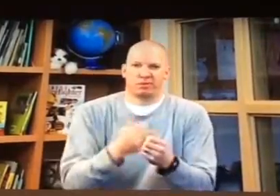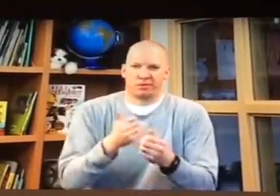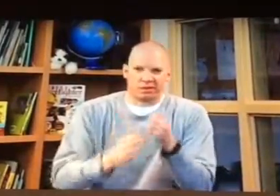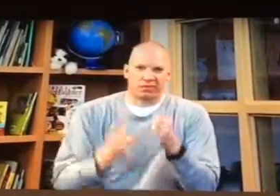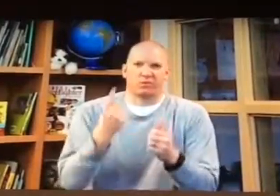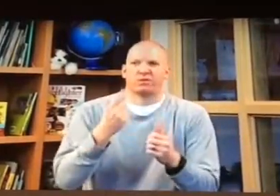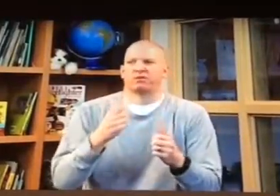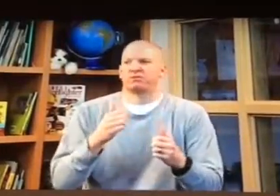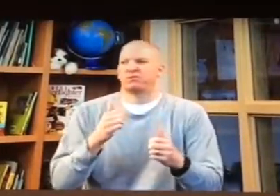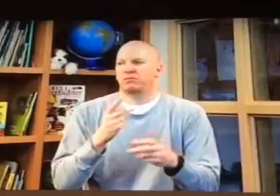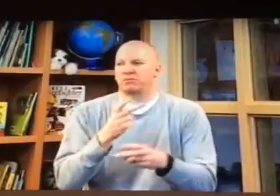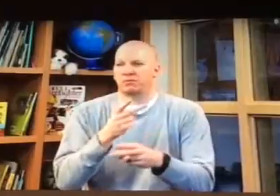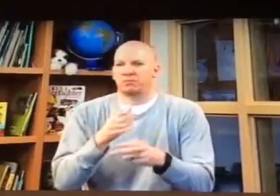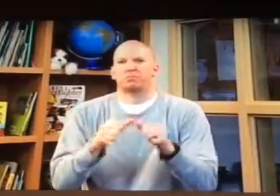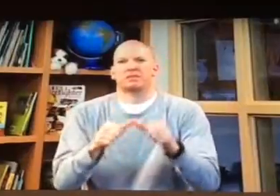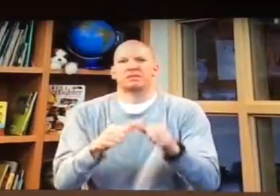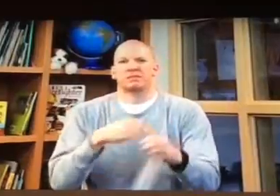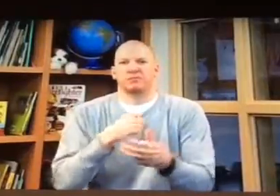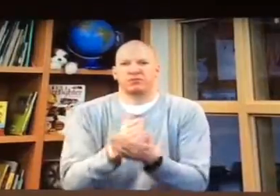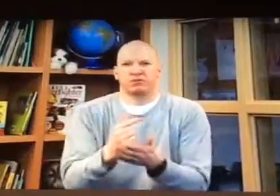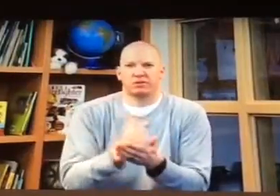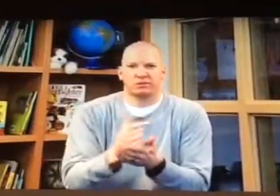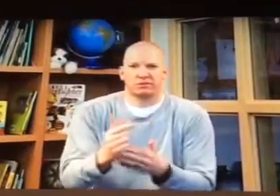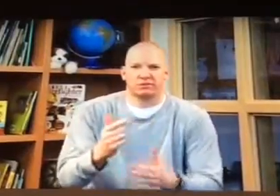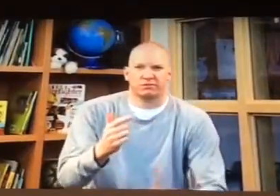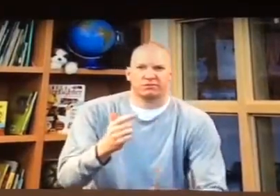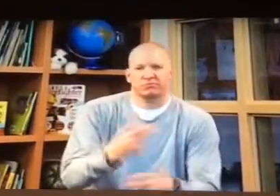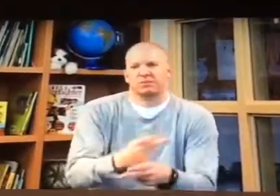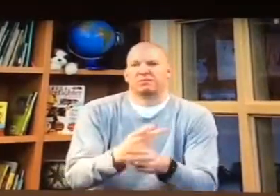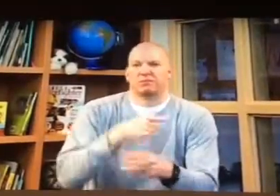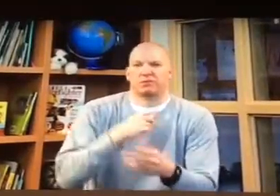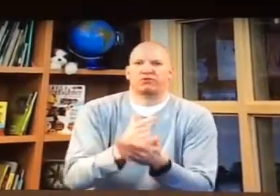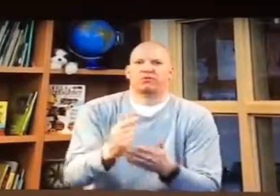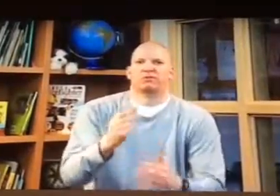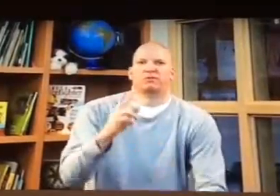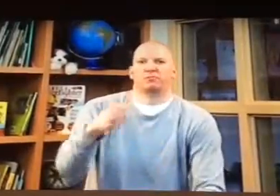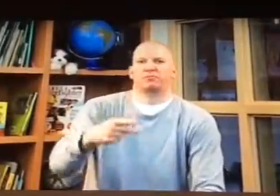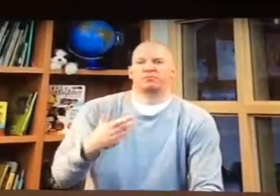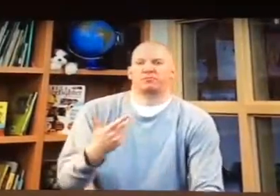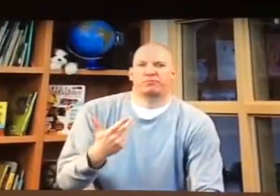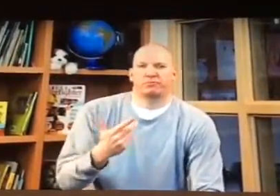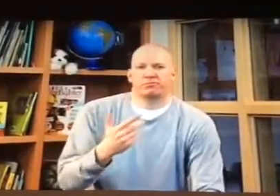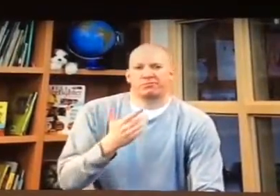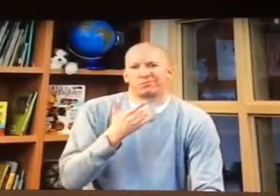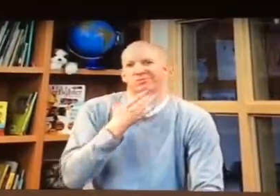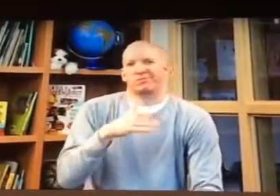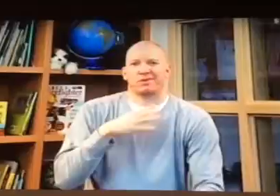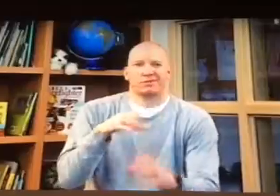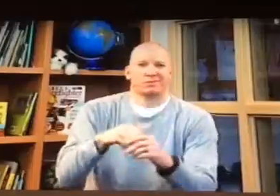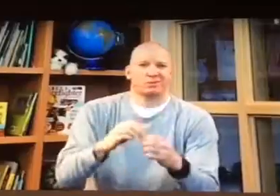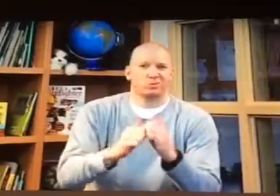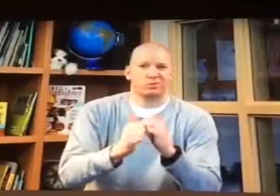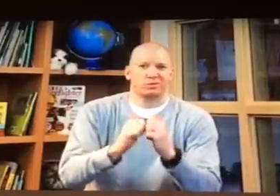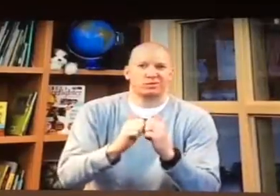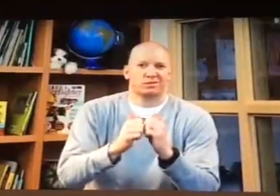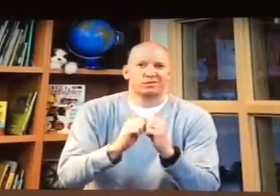I tried to keep up with all of my other hearing peers. I tried to keep my grades up.